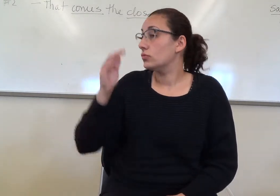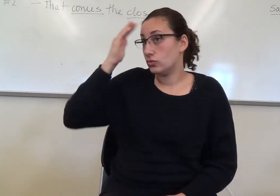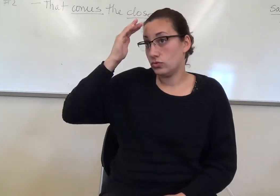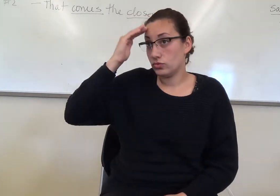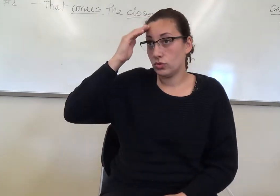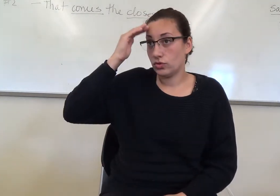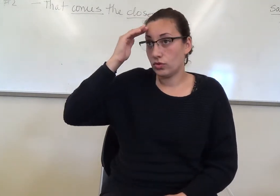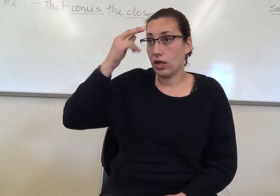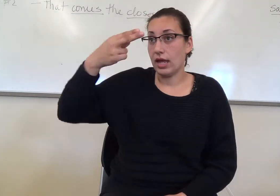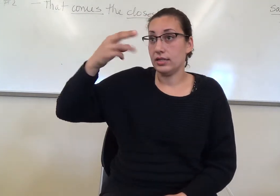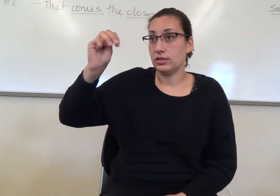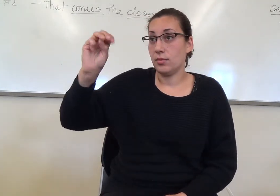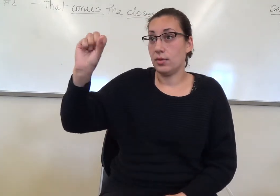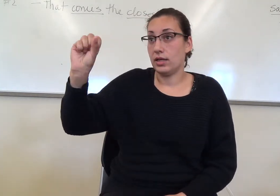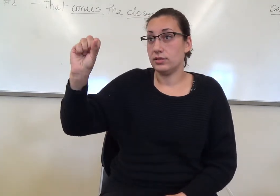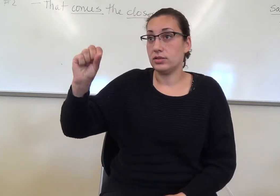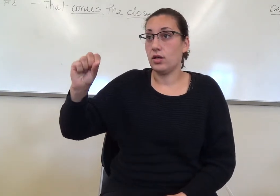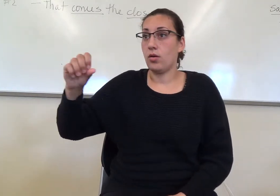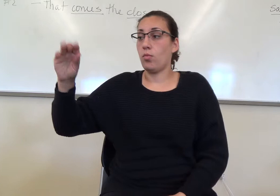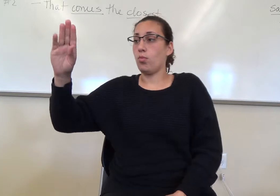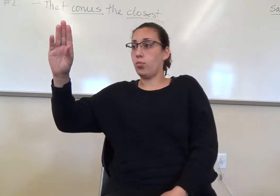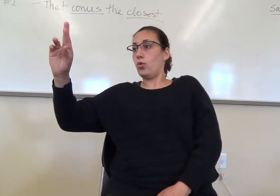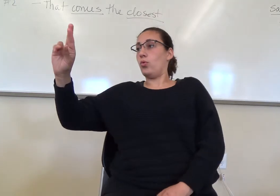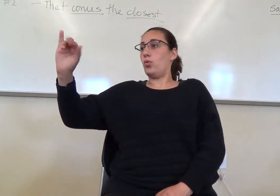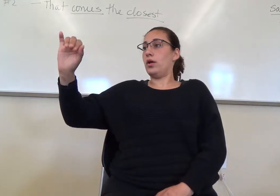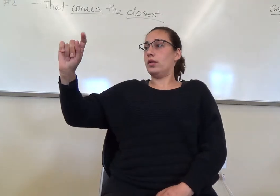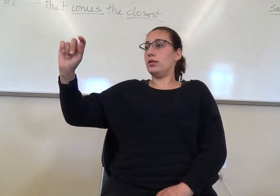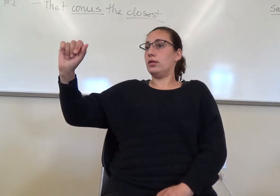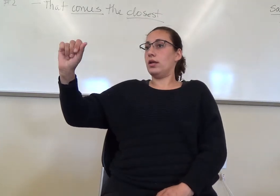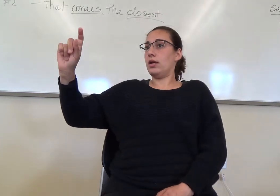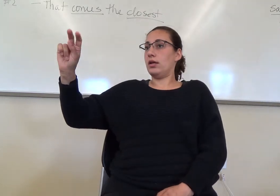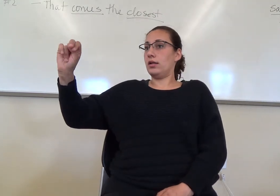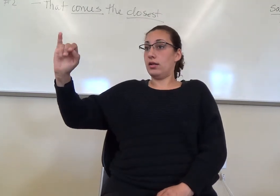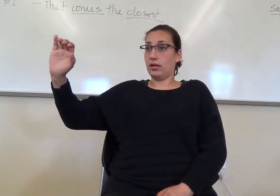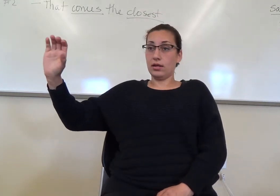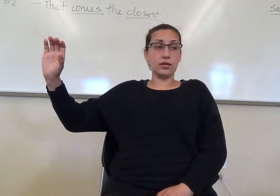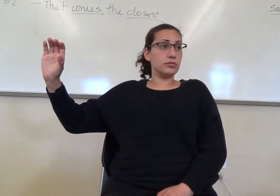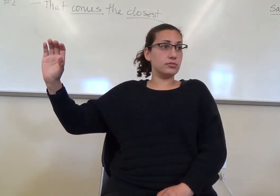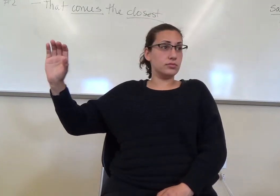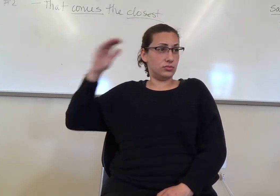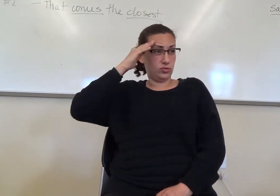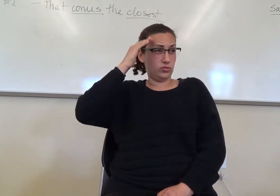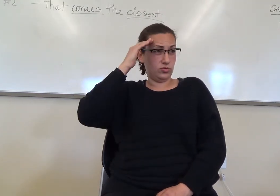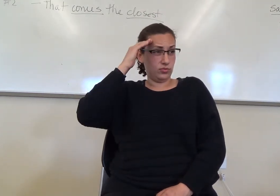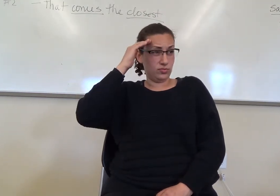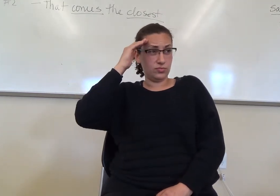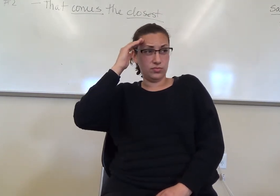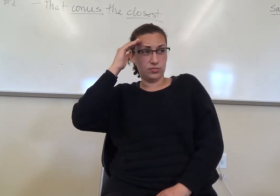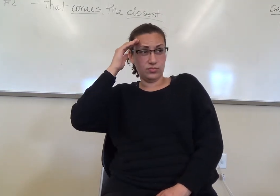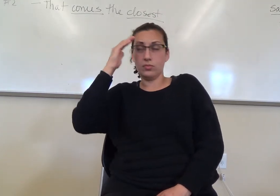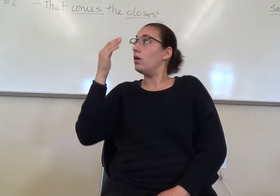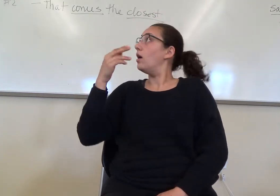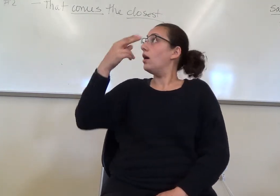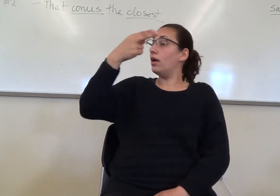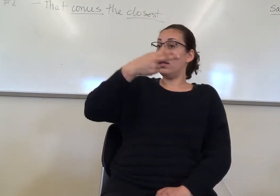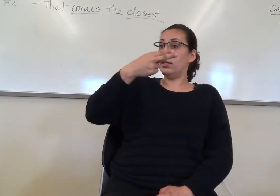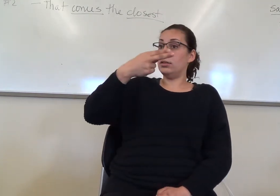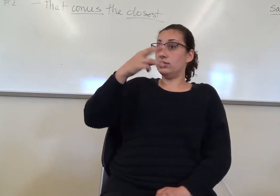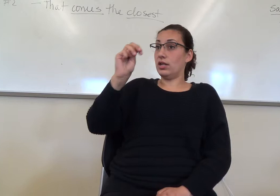The HMS Britannic, that's the name of the ship. What does this stand for? Her Majesty. No. Wait,